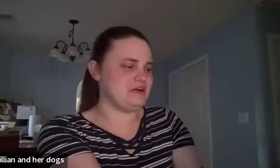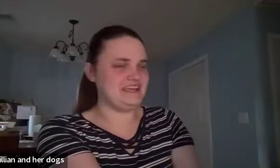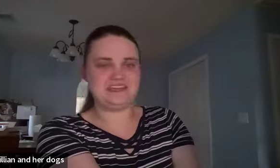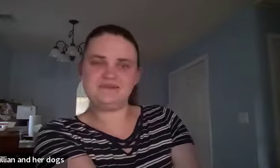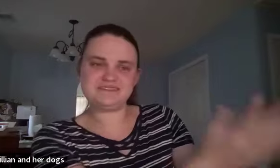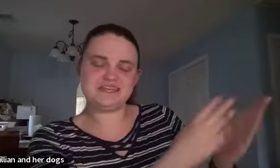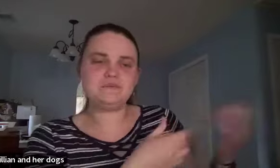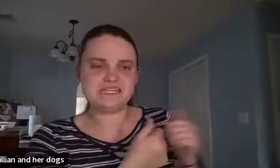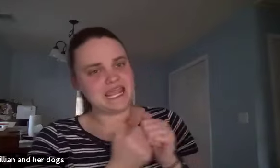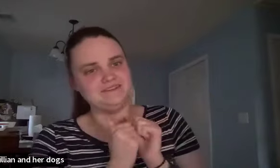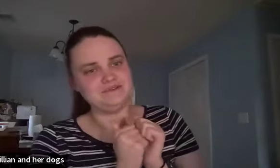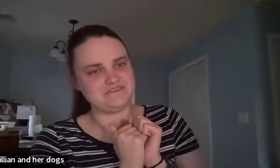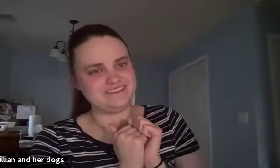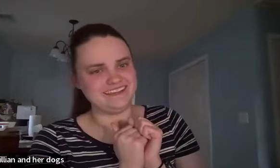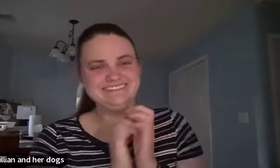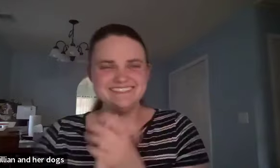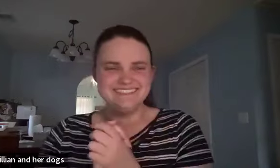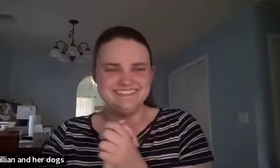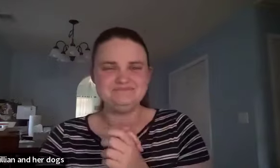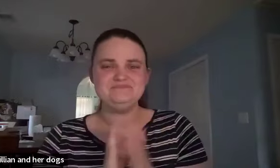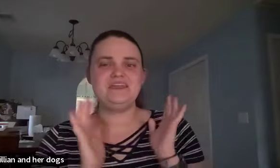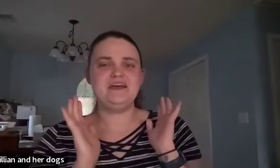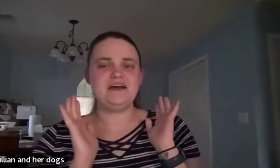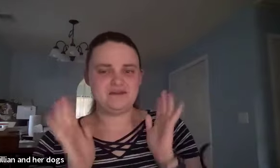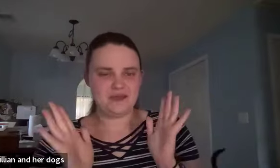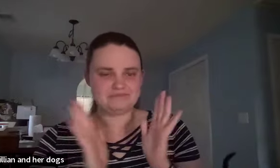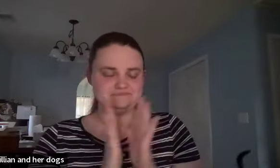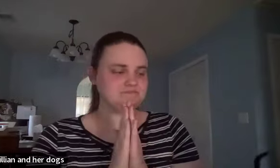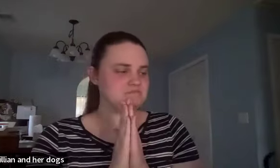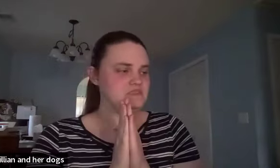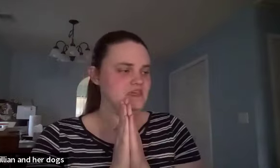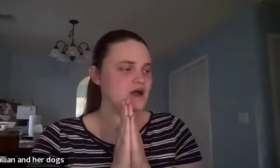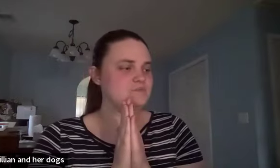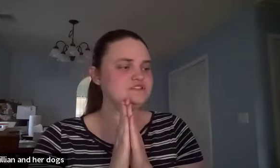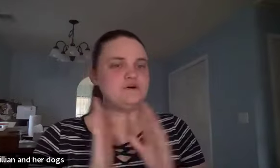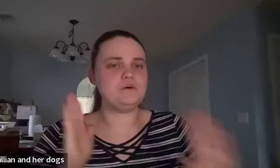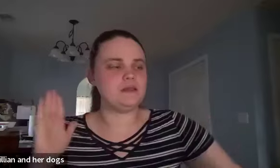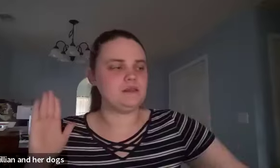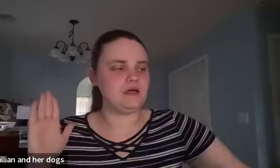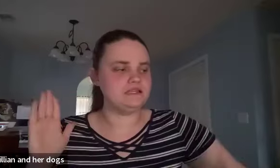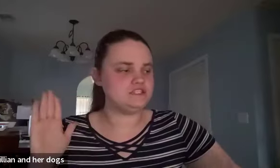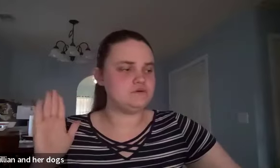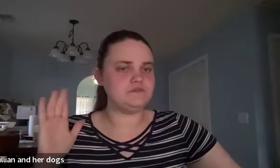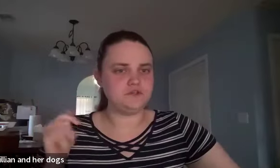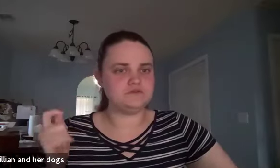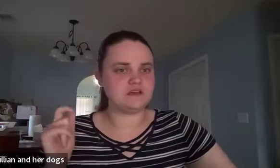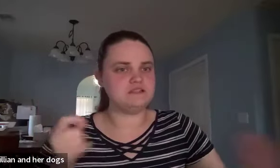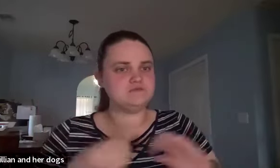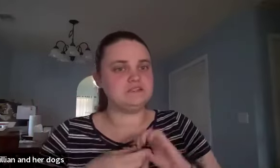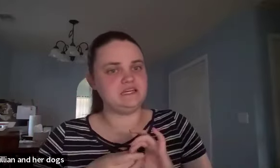but it comes in hand with everything. Okay. So let's do a few signs related